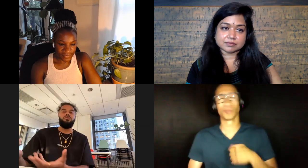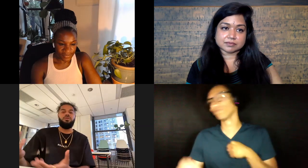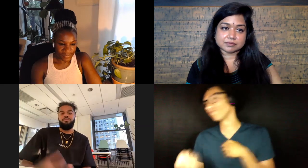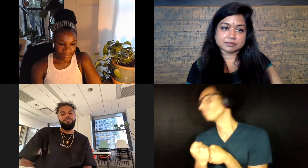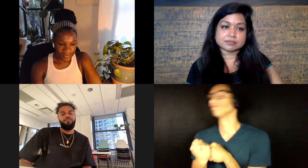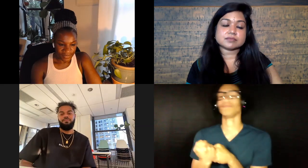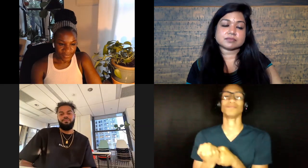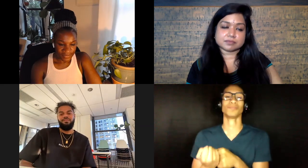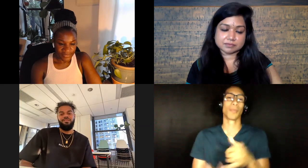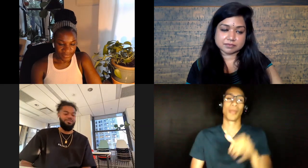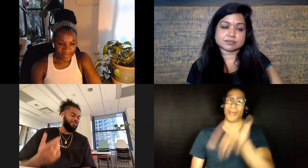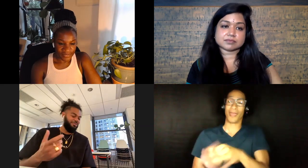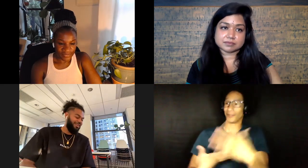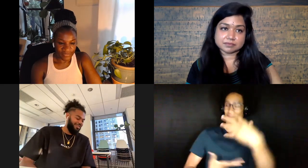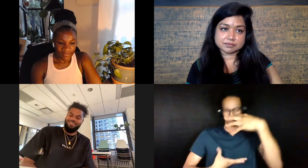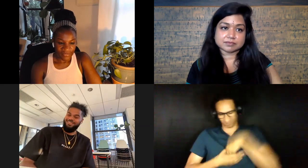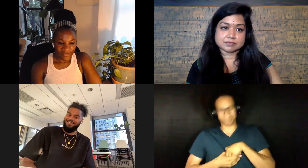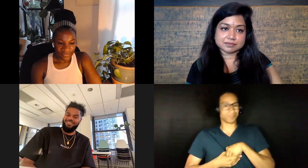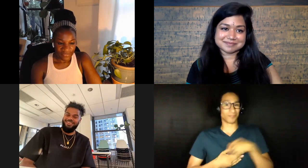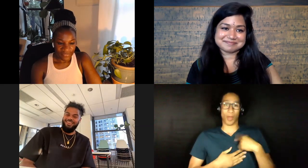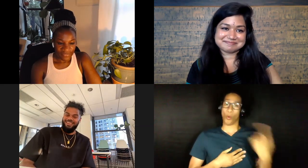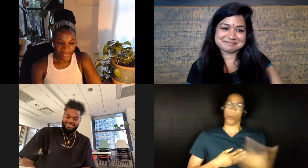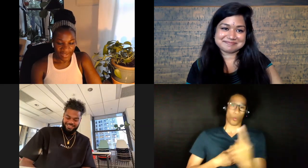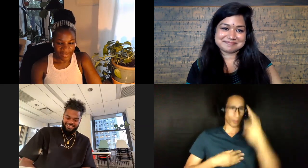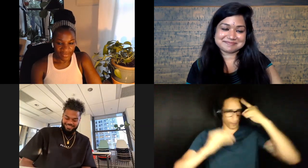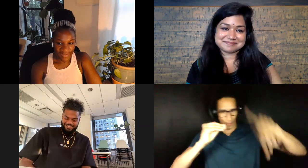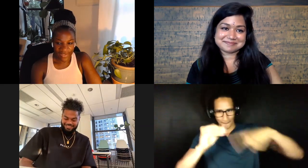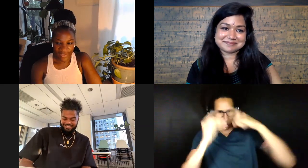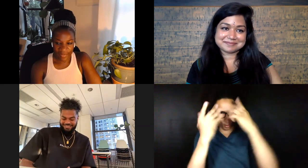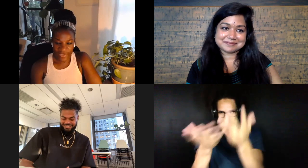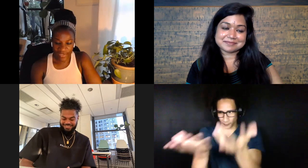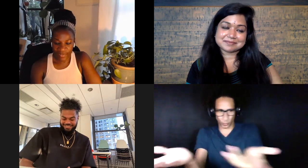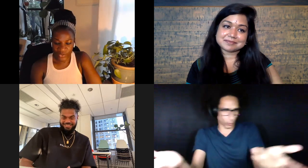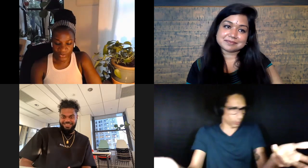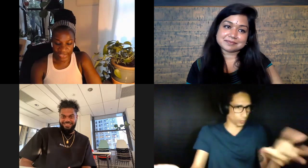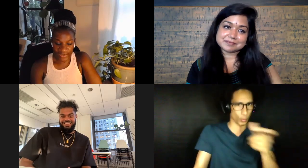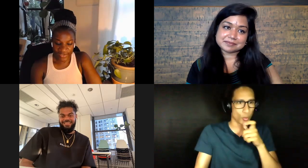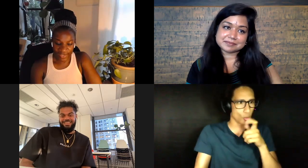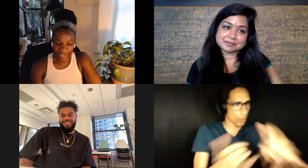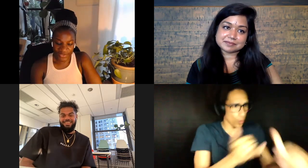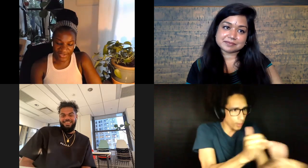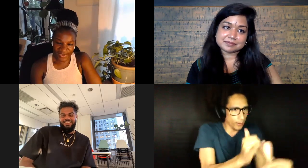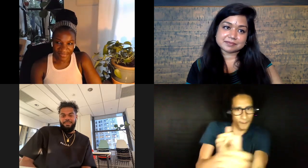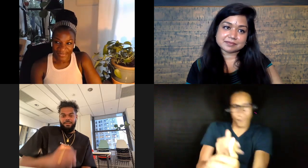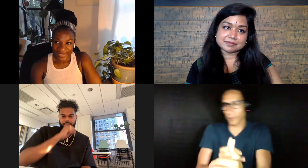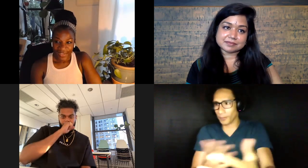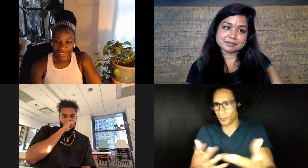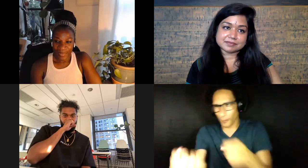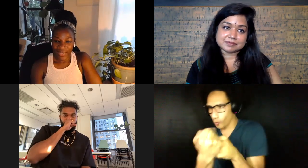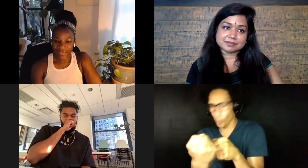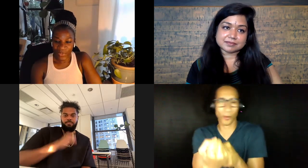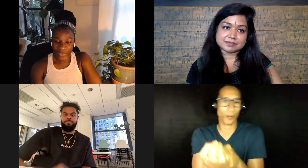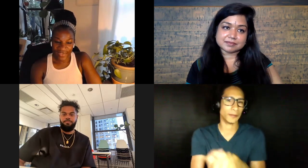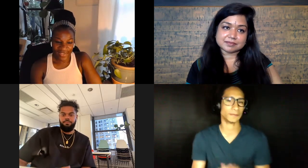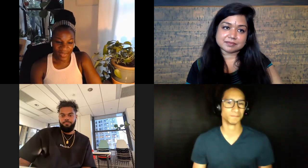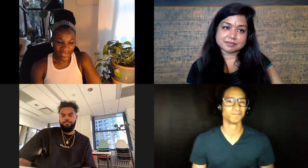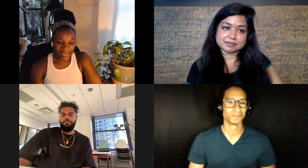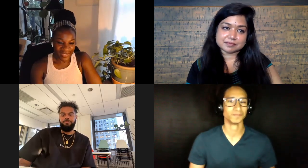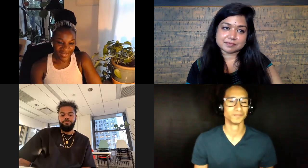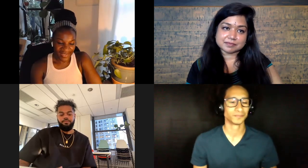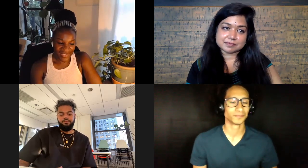like created and made hip hop to what it is today. And the whole idea was like to not, for not like,